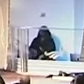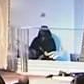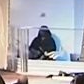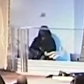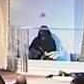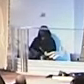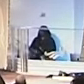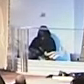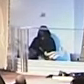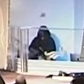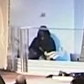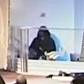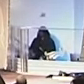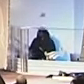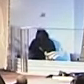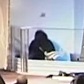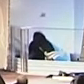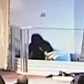Heat. Heat.